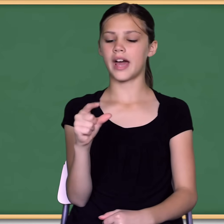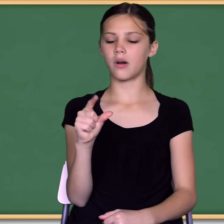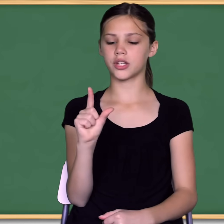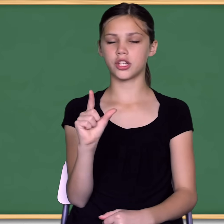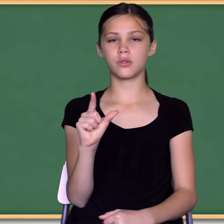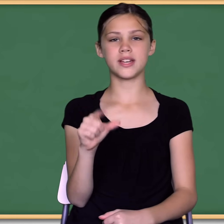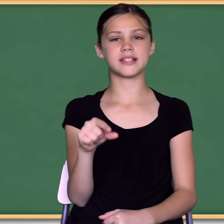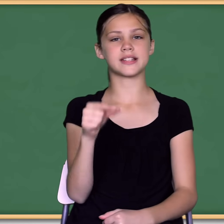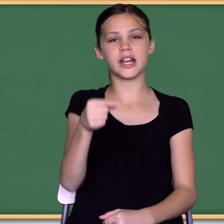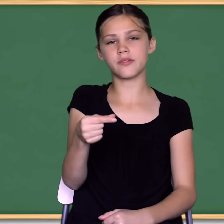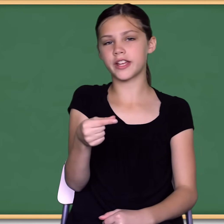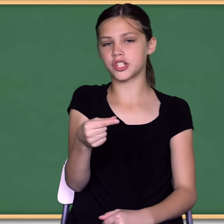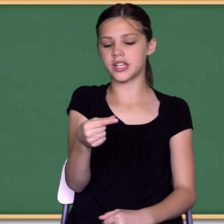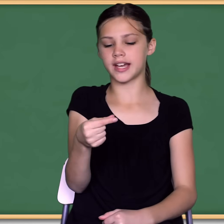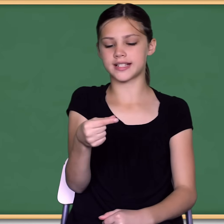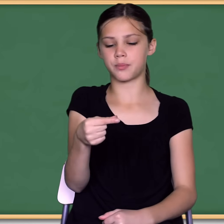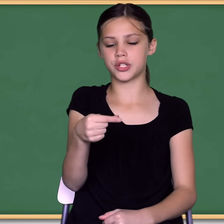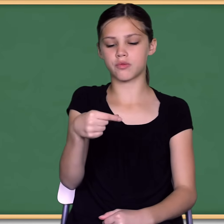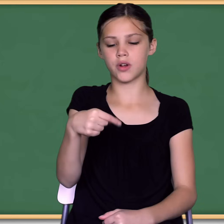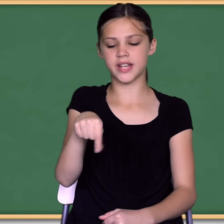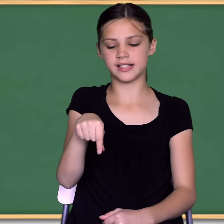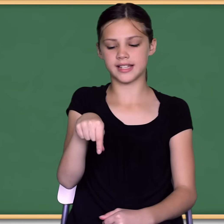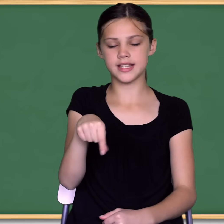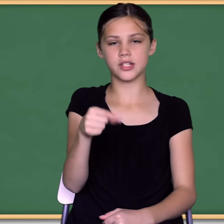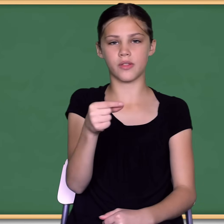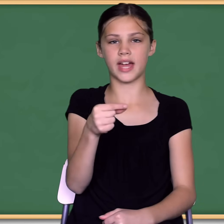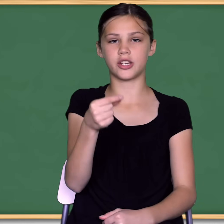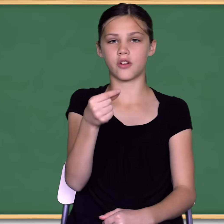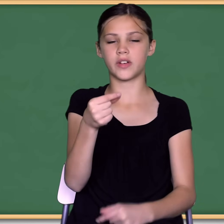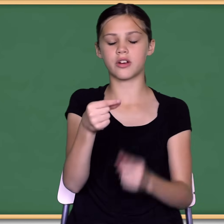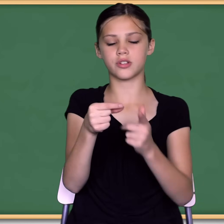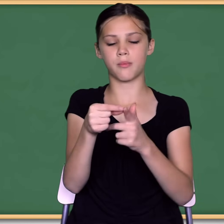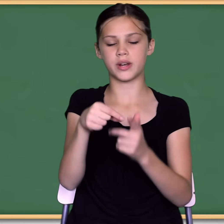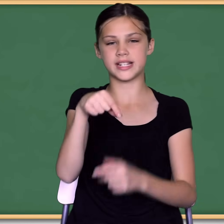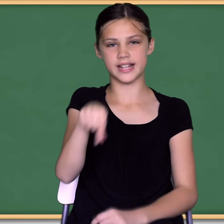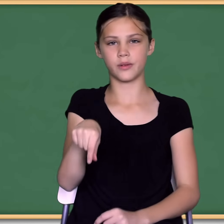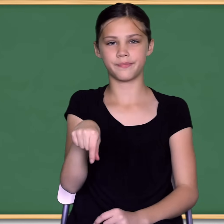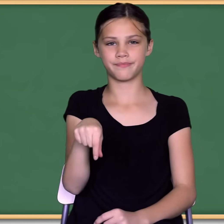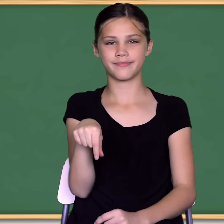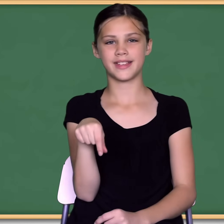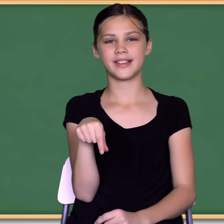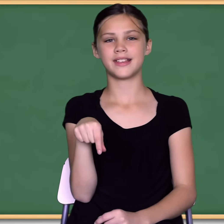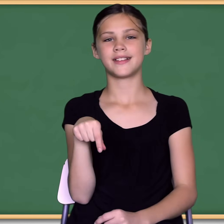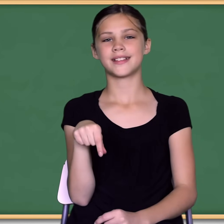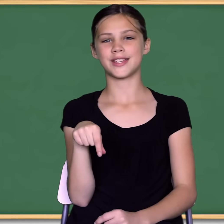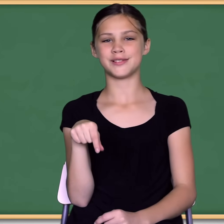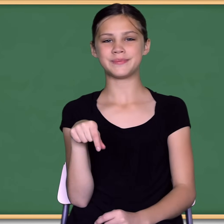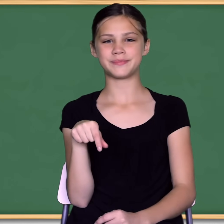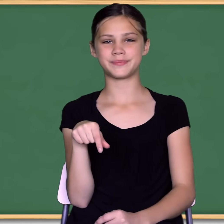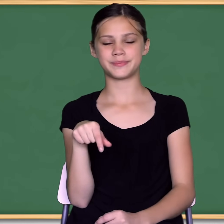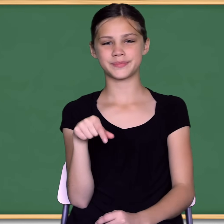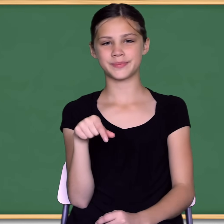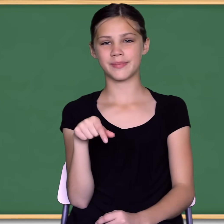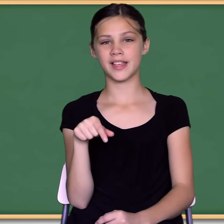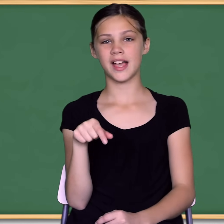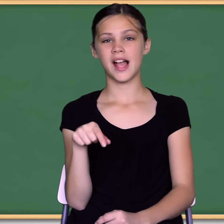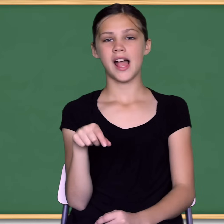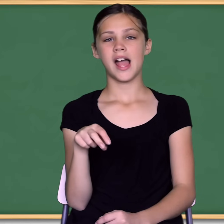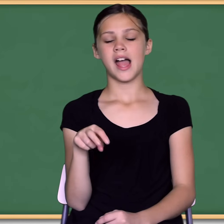Now Q is kind of like G, except we just rotate it like this so that your fingers are pointing down. Q.